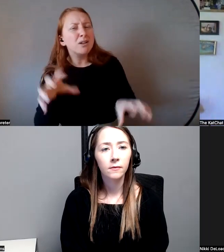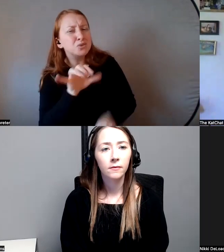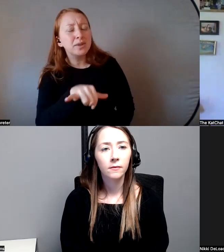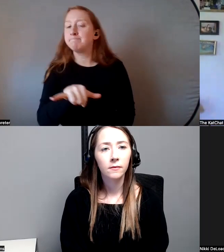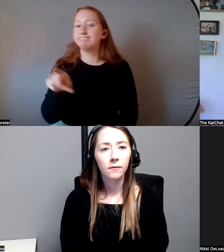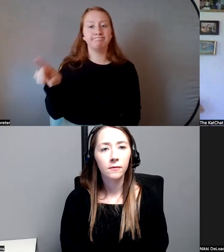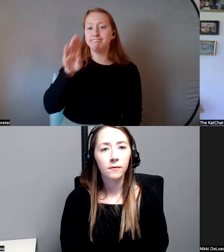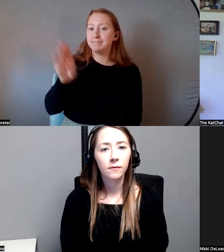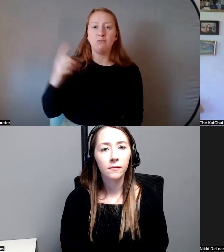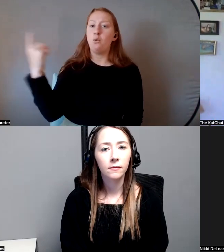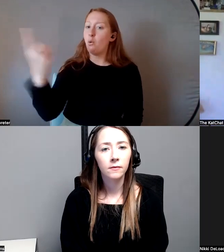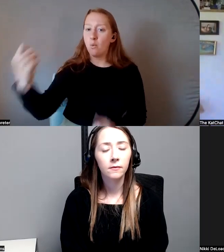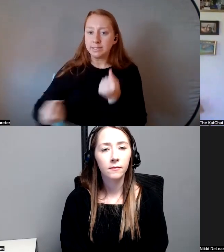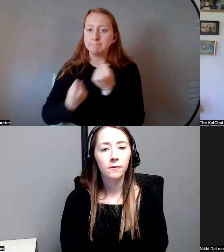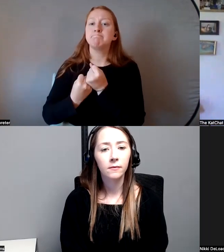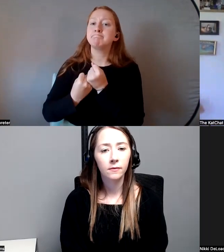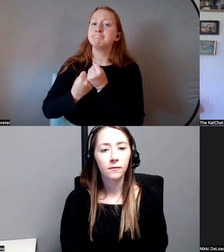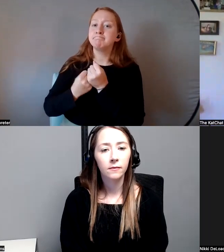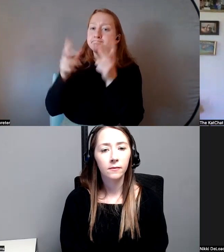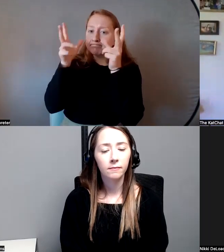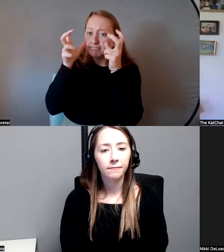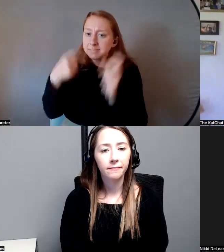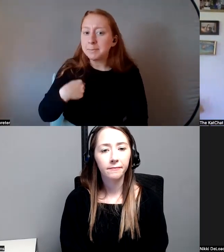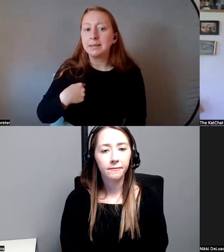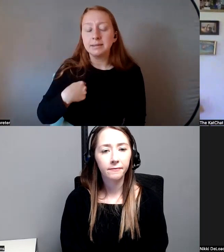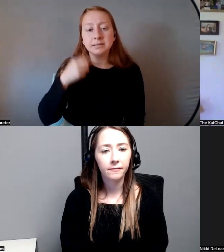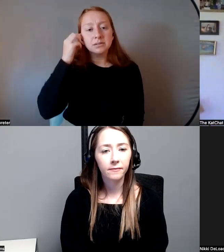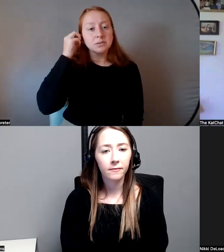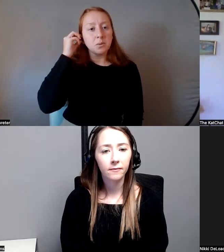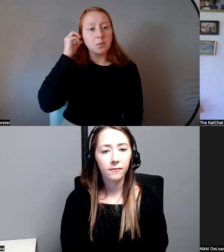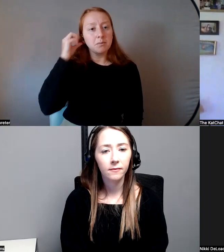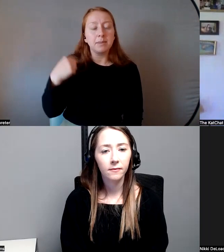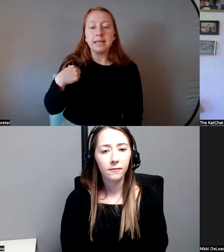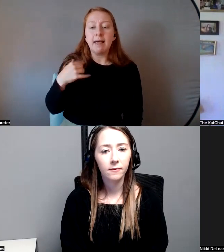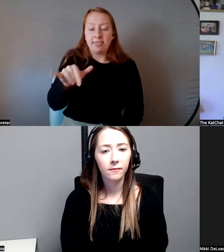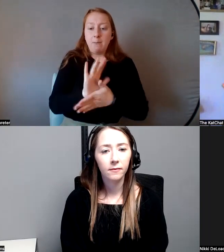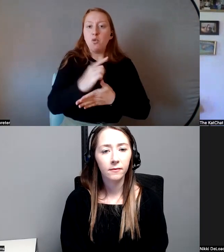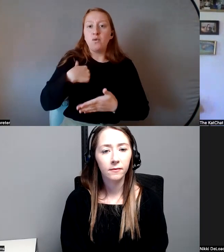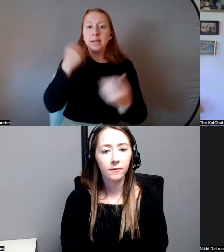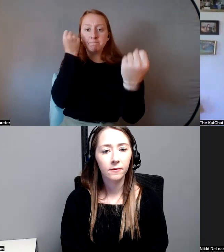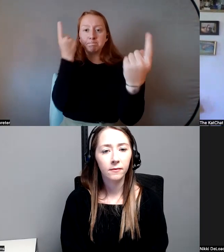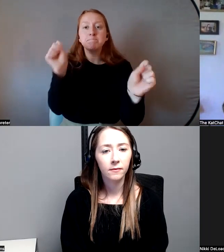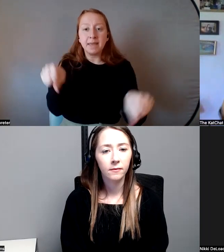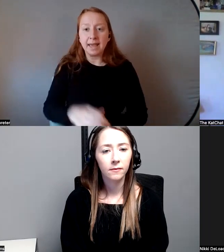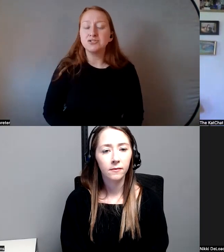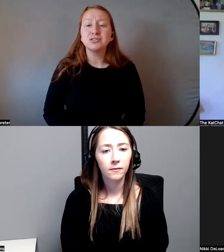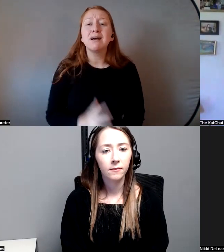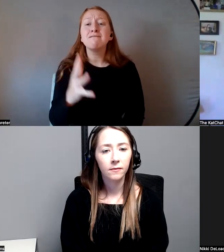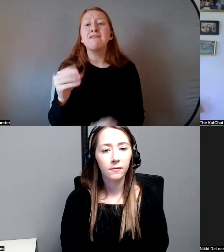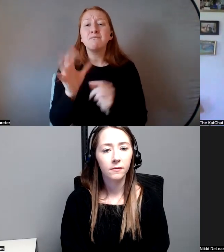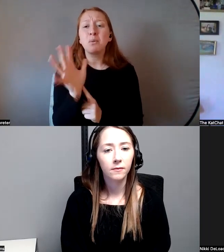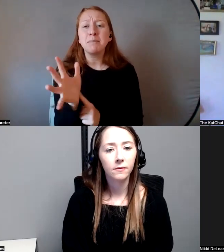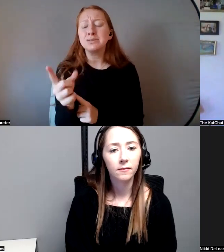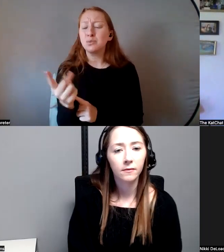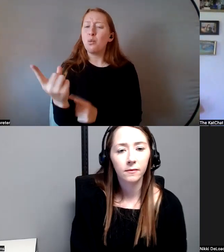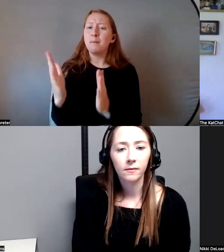like sit and listen. So I understand how to relate with that movie. If we had just 5 more minutes with that one